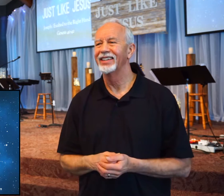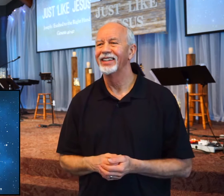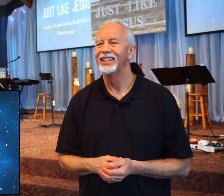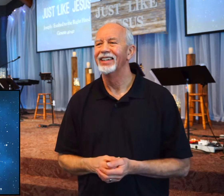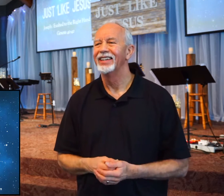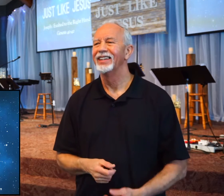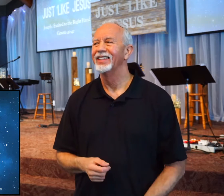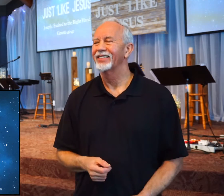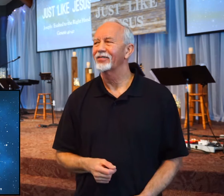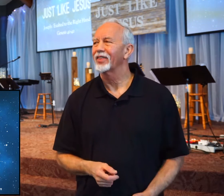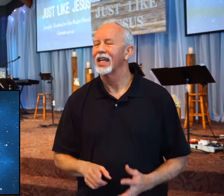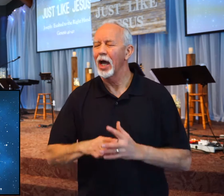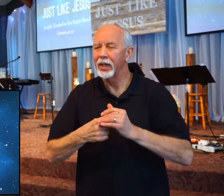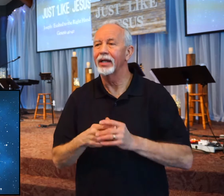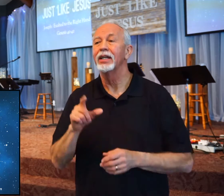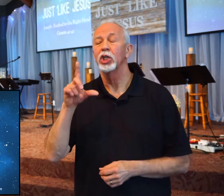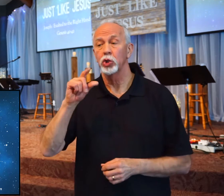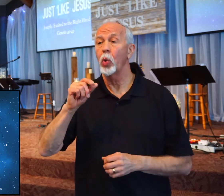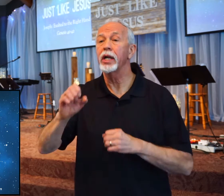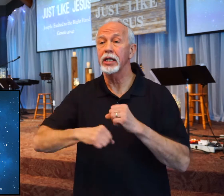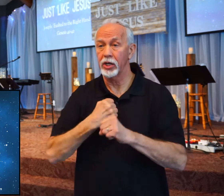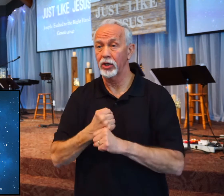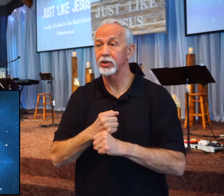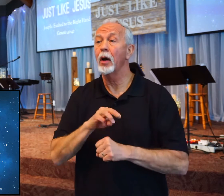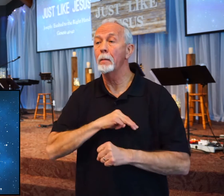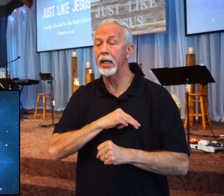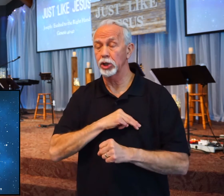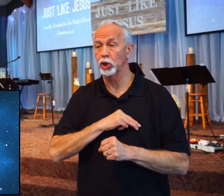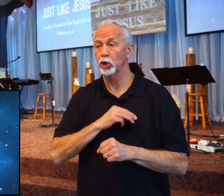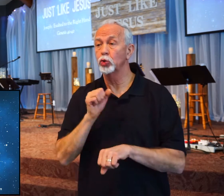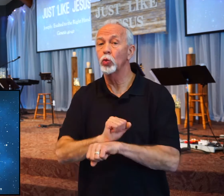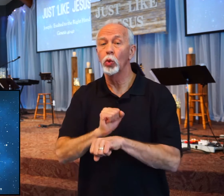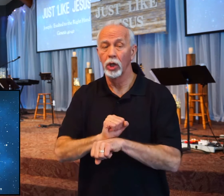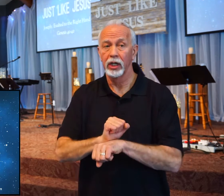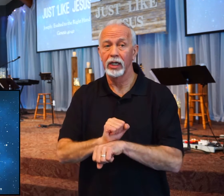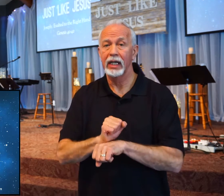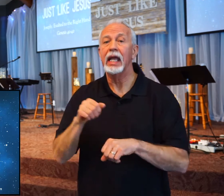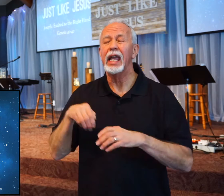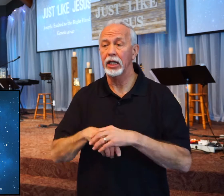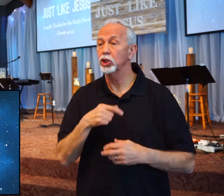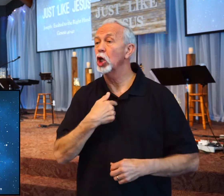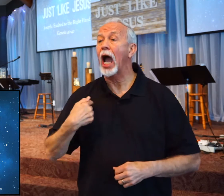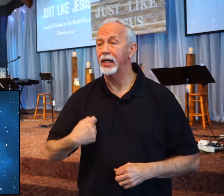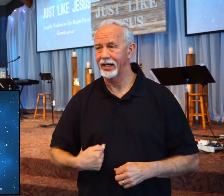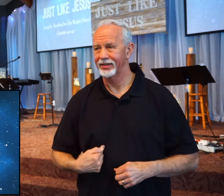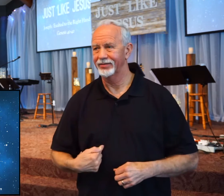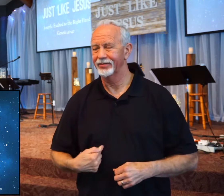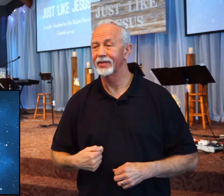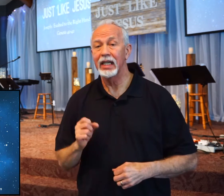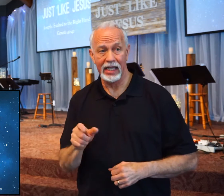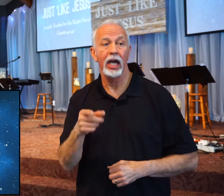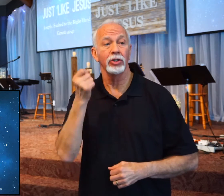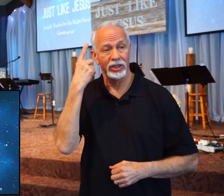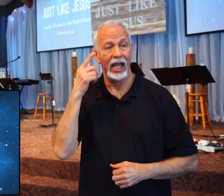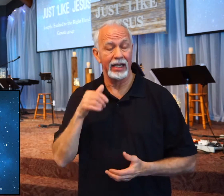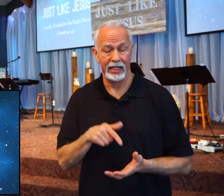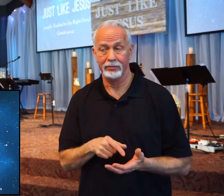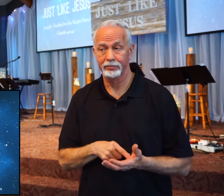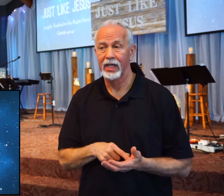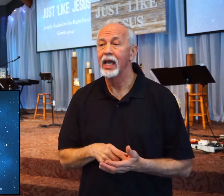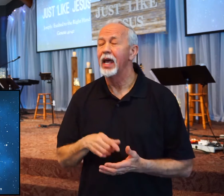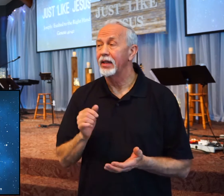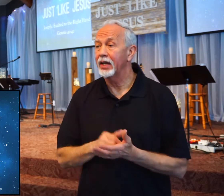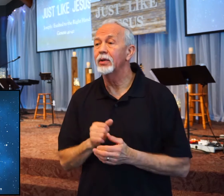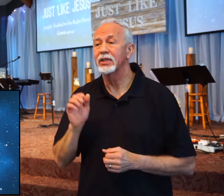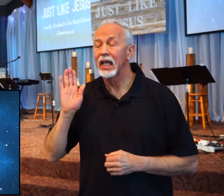And thus began 20 years of missions work by George Stott in China. He got it. He understood that it